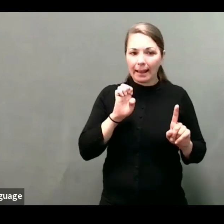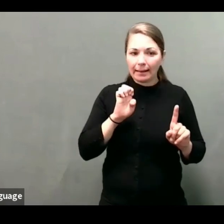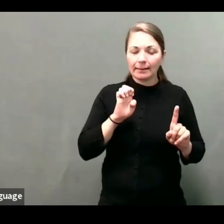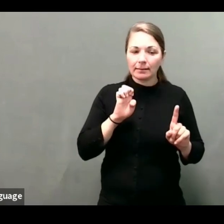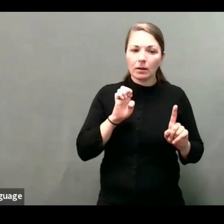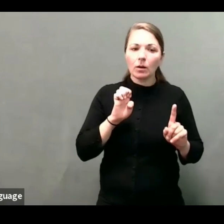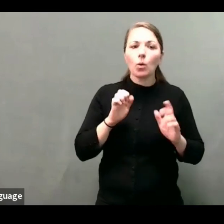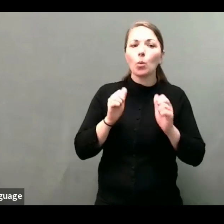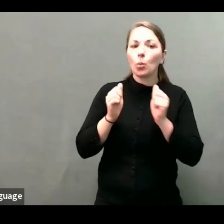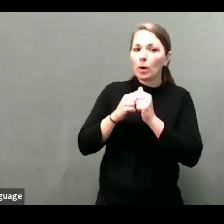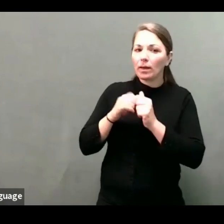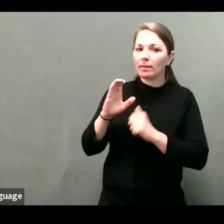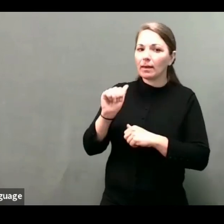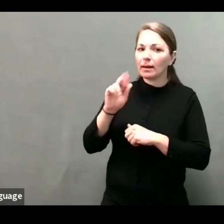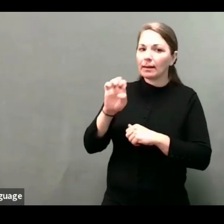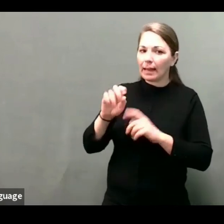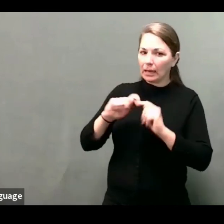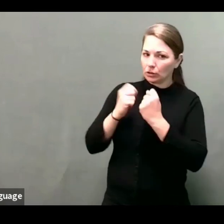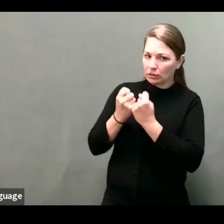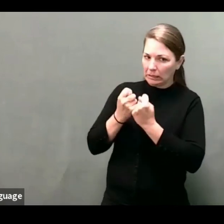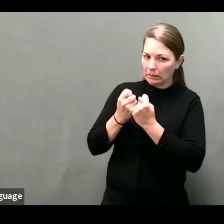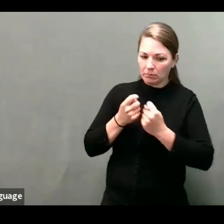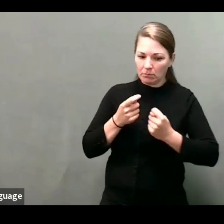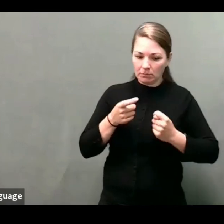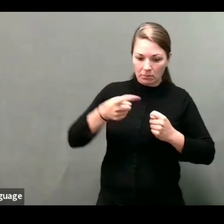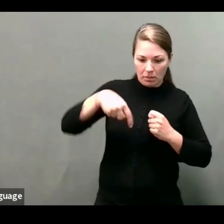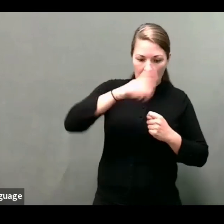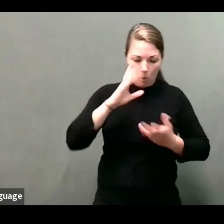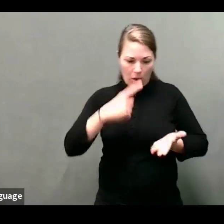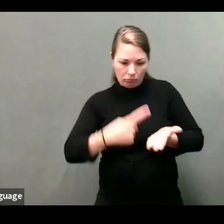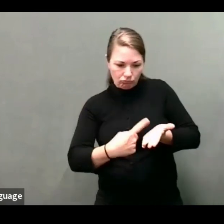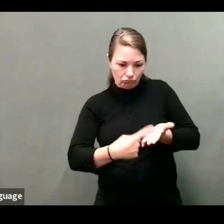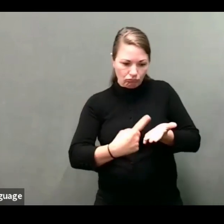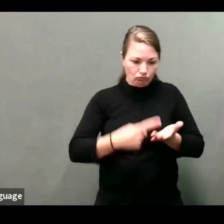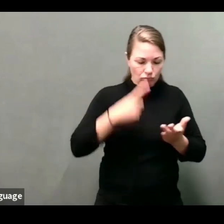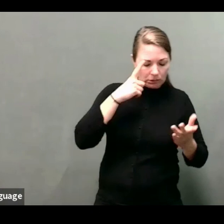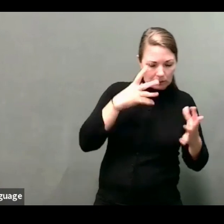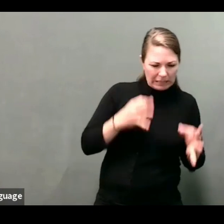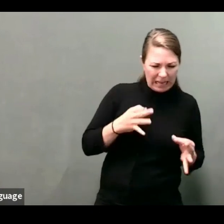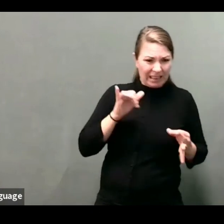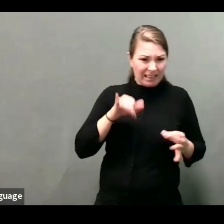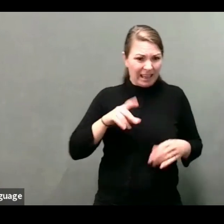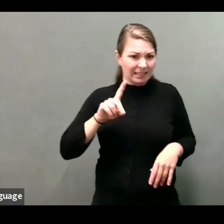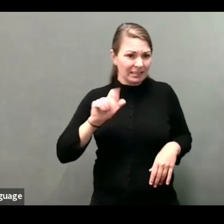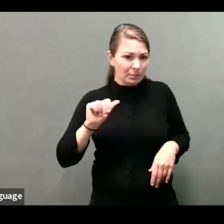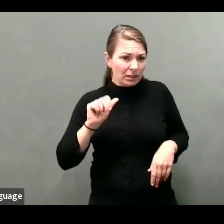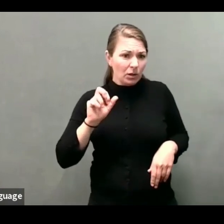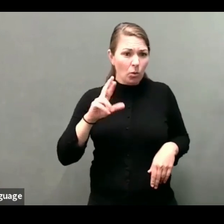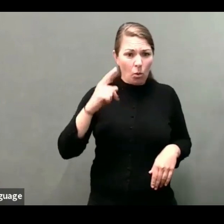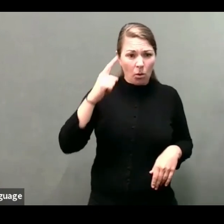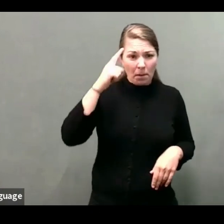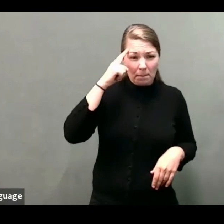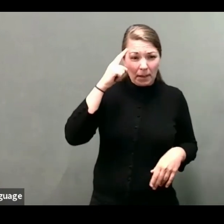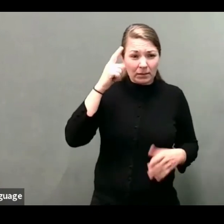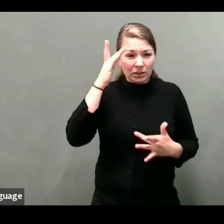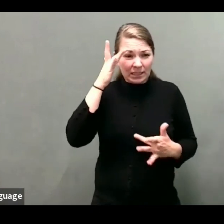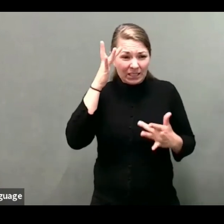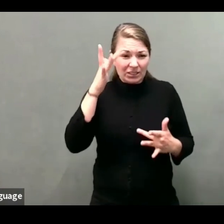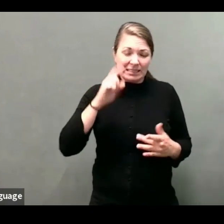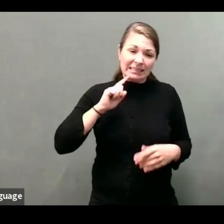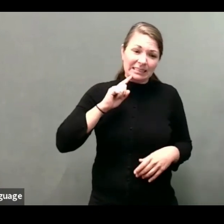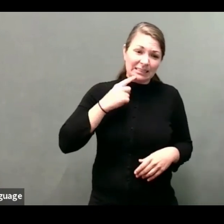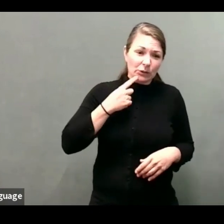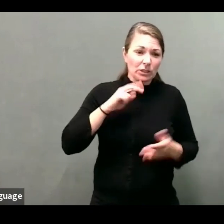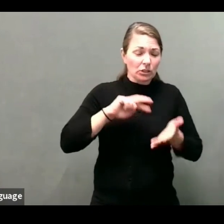in conjunction with the care team, to determine, was this disability or mental illness serious enough